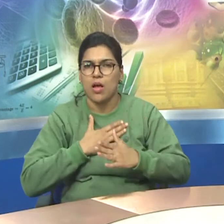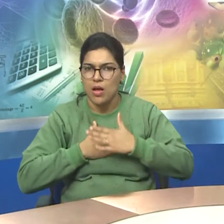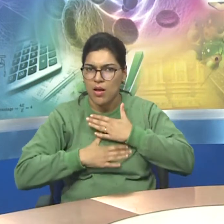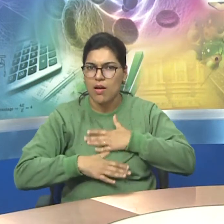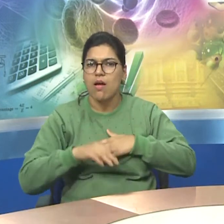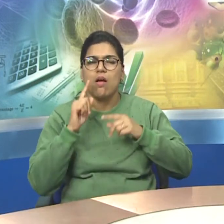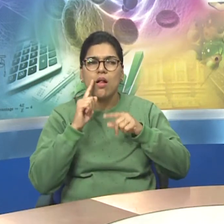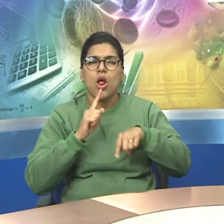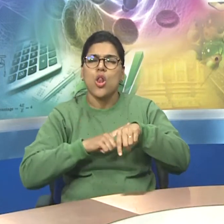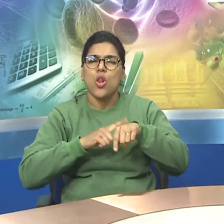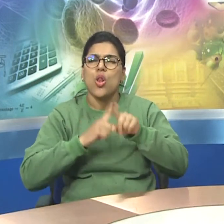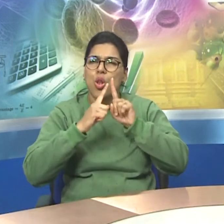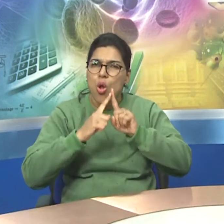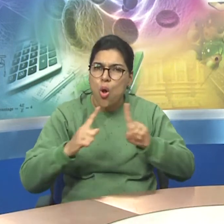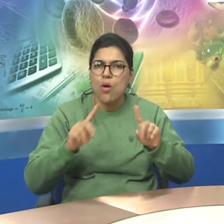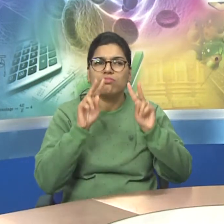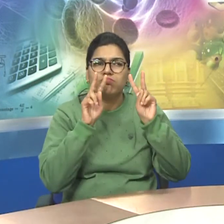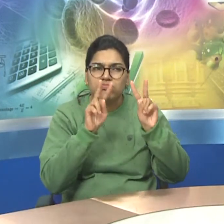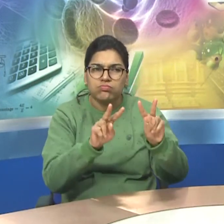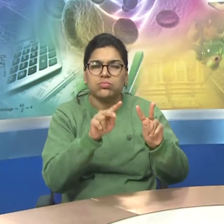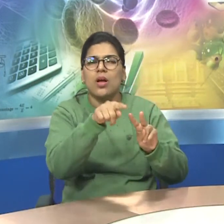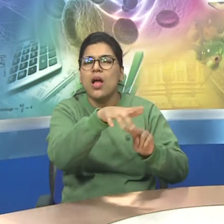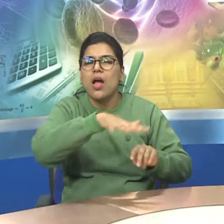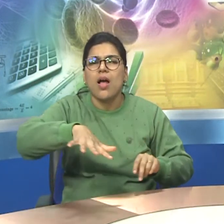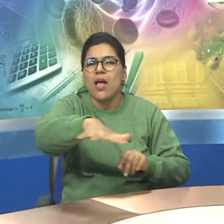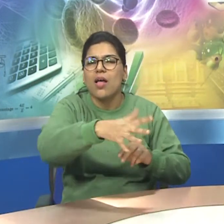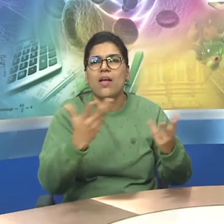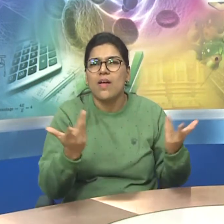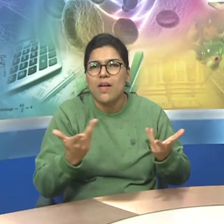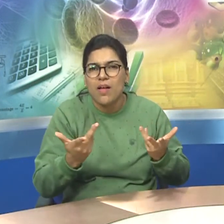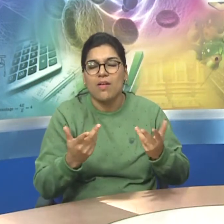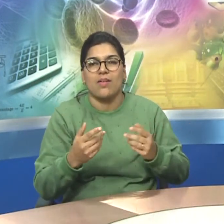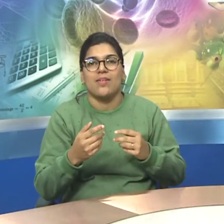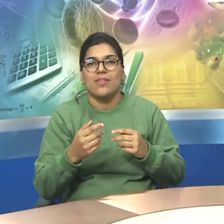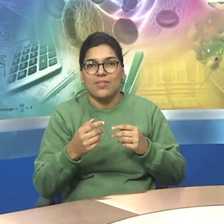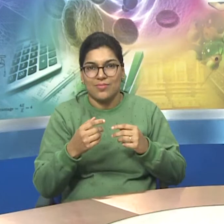and stare as long as sheep or cows.